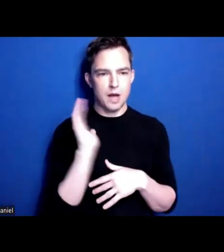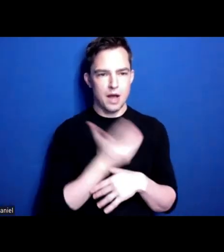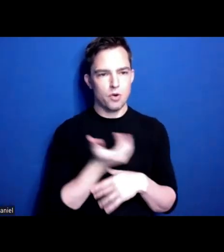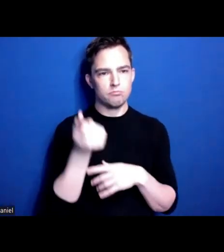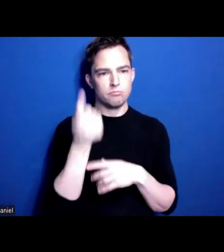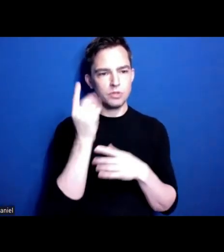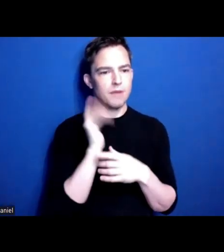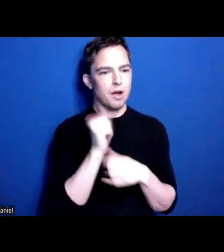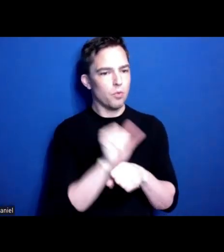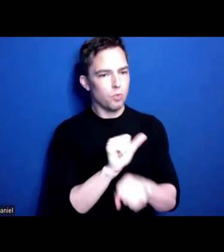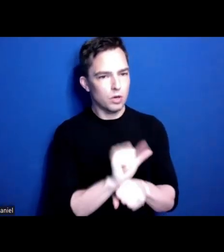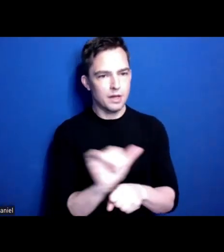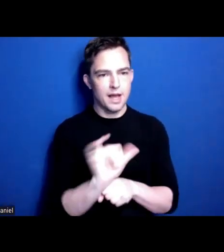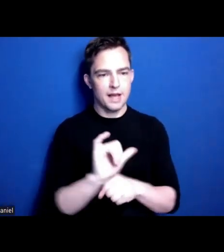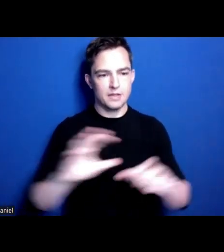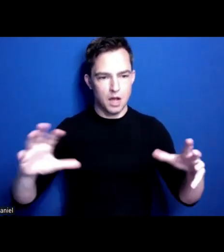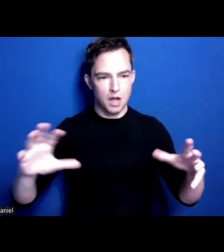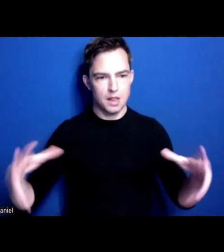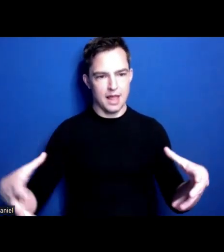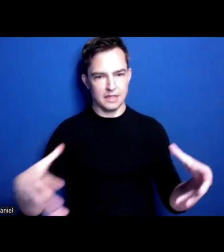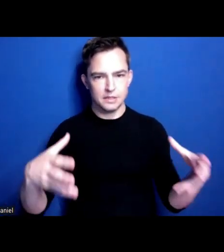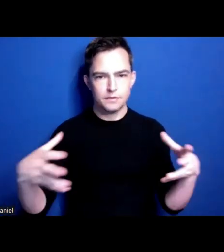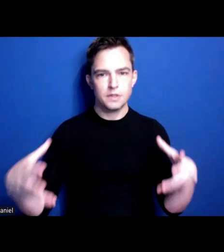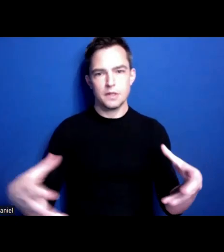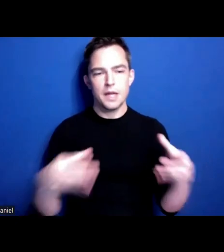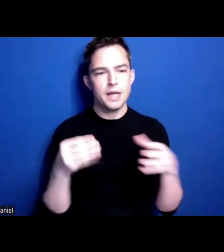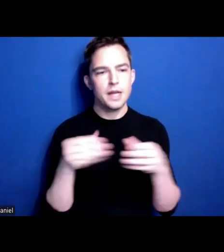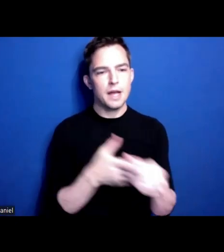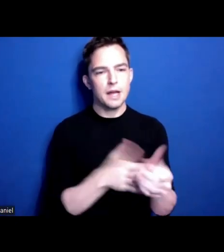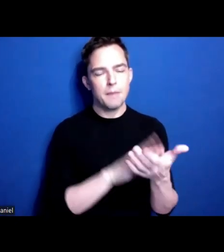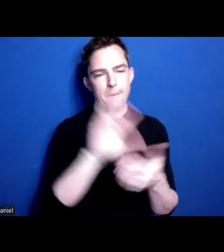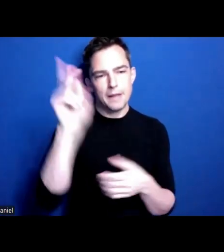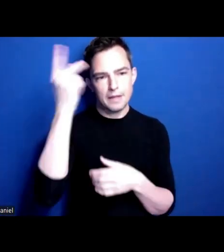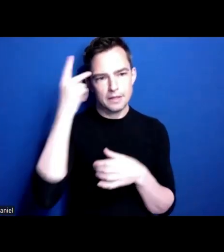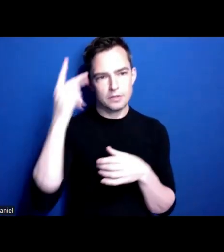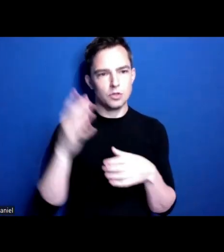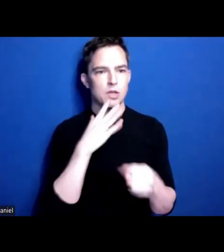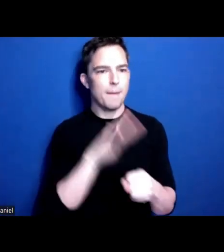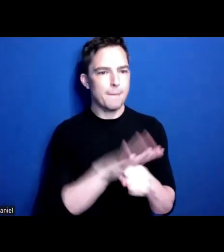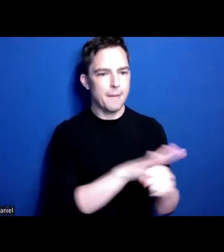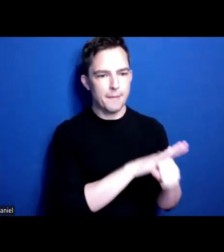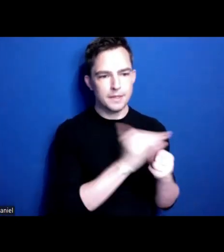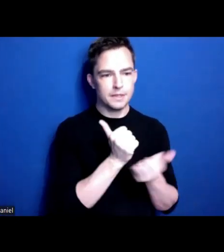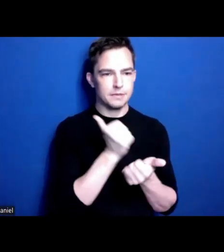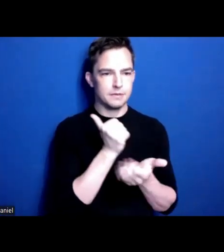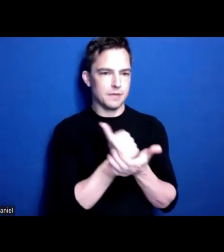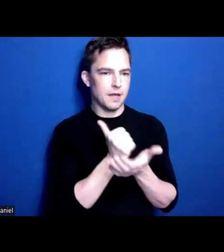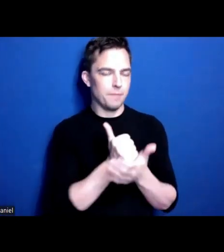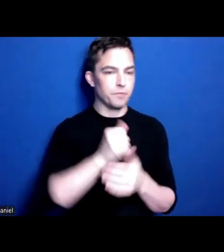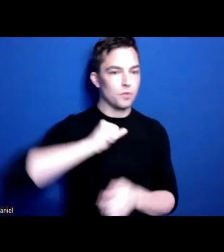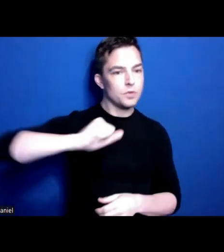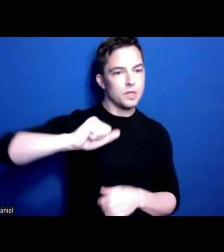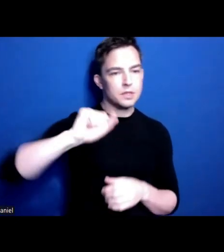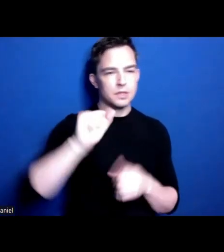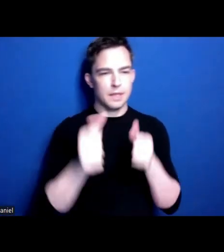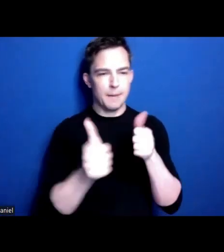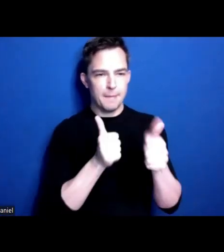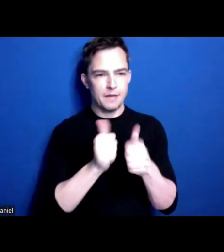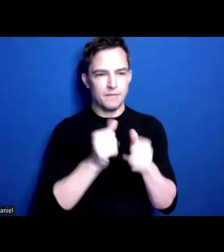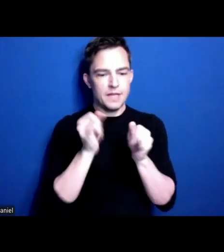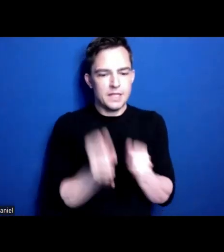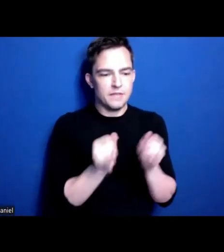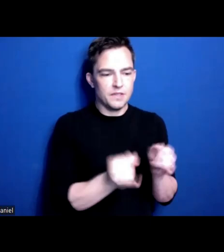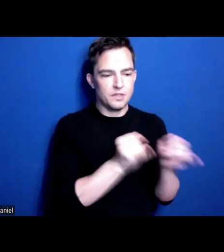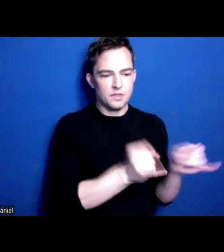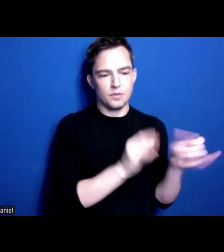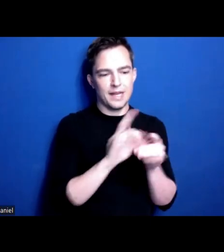of our work as collective and guided by political commitments that help us resist the competitive individualism of